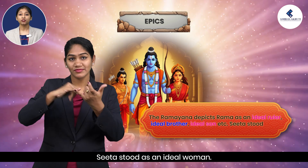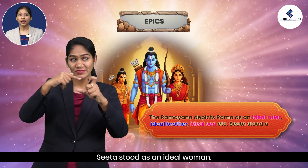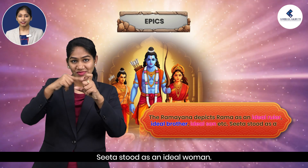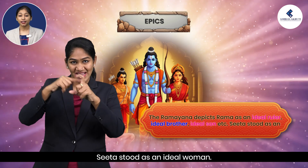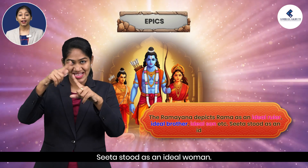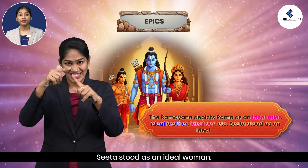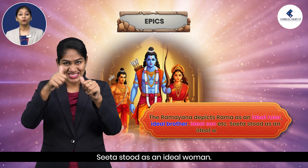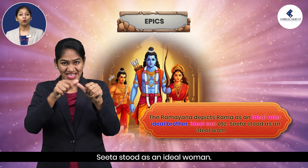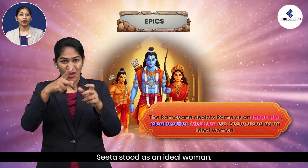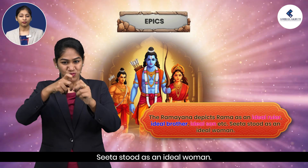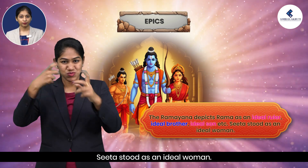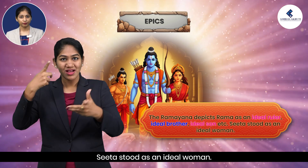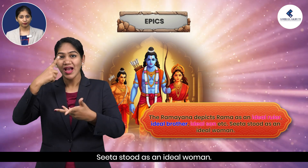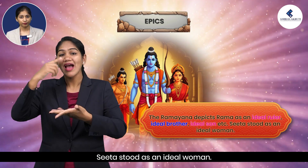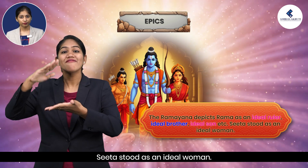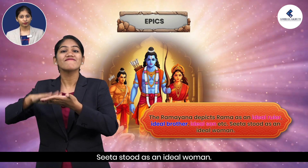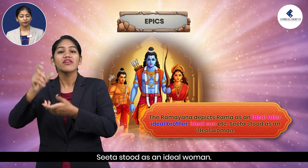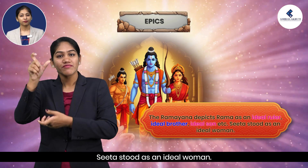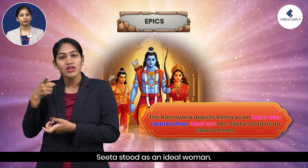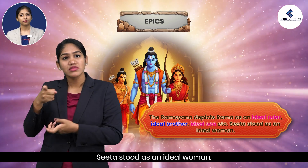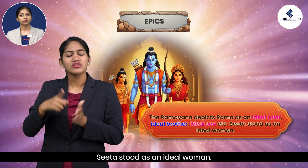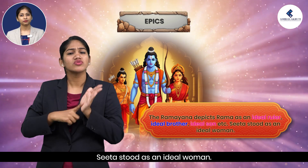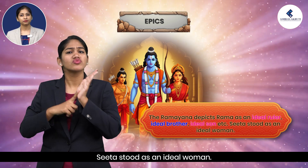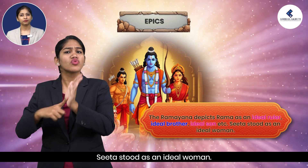Sita stood as an ideal woman.